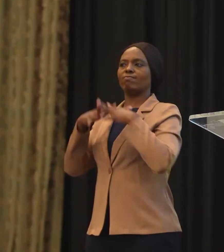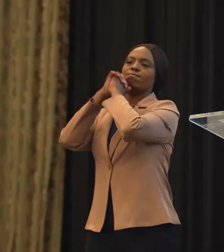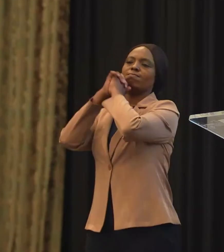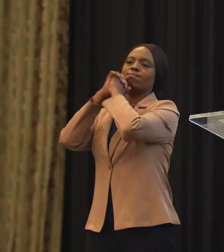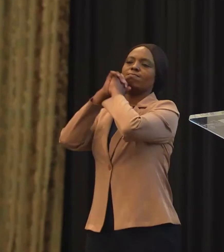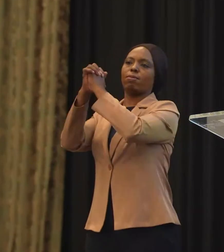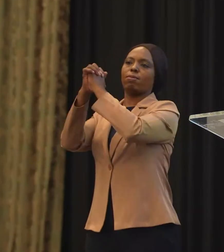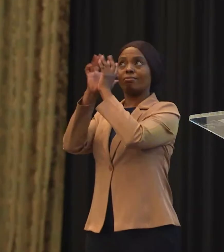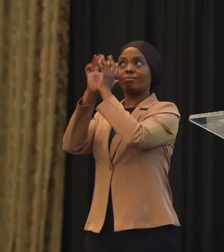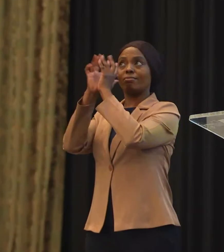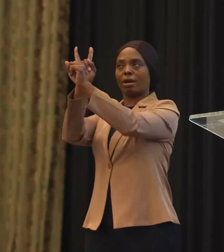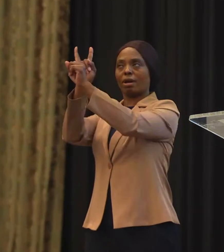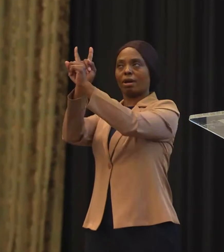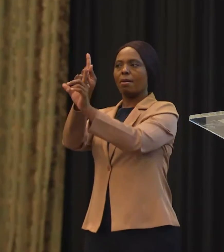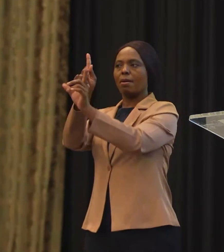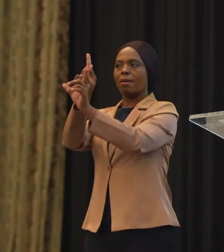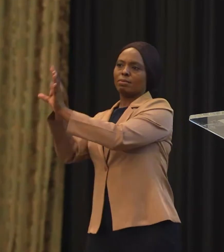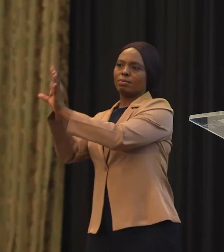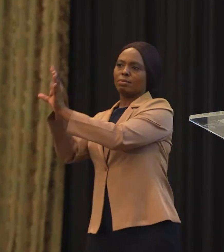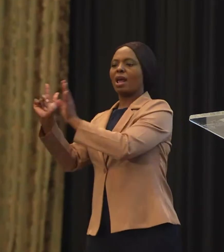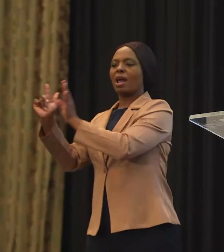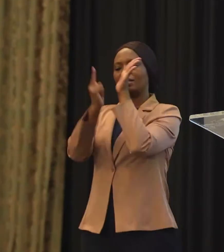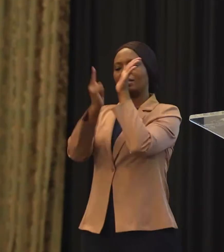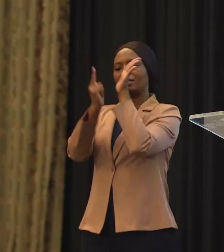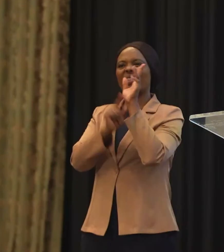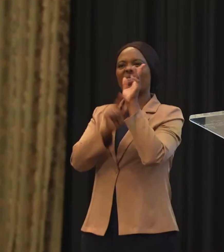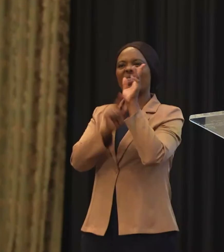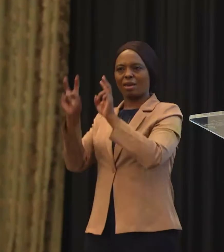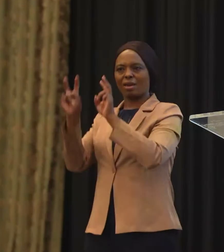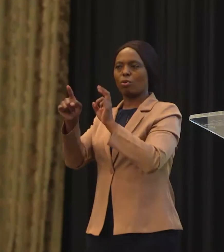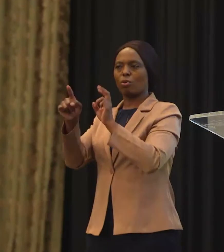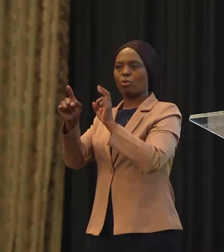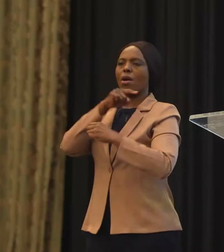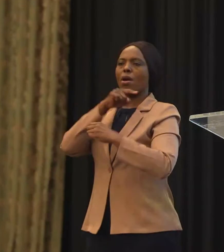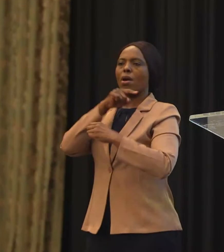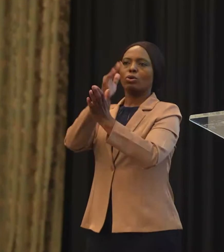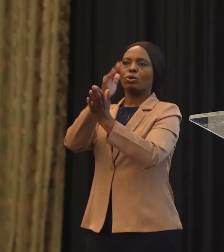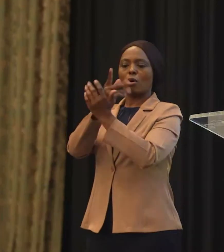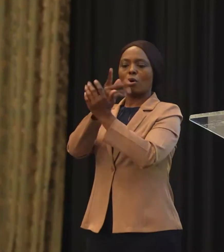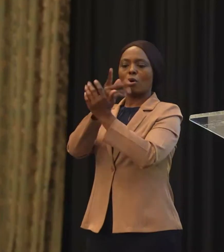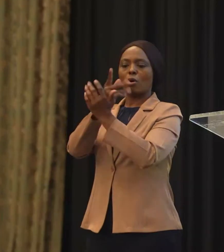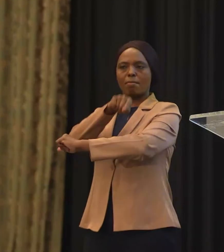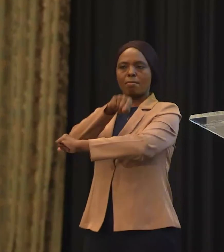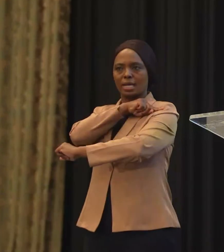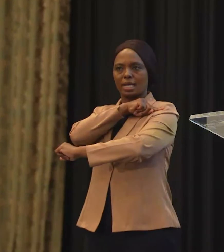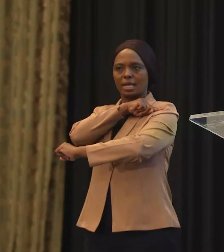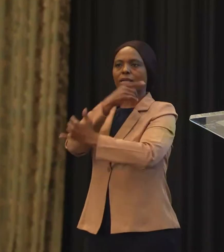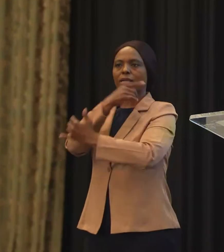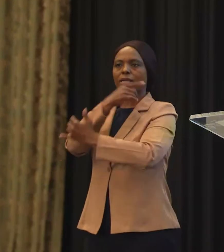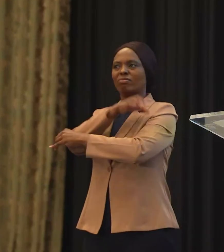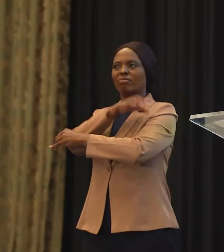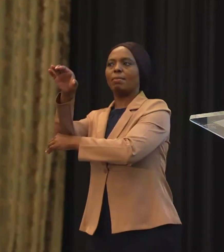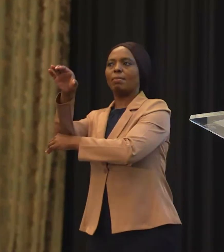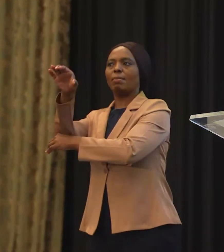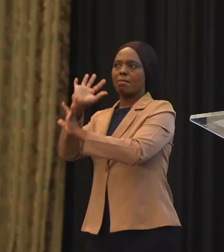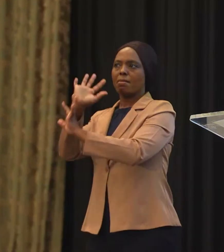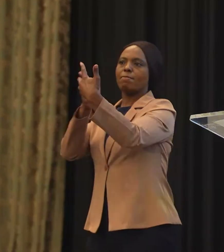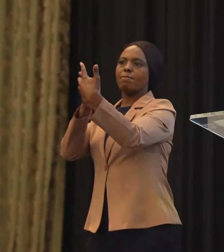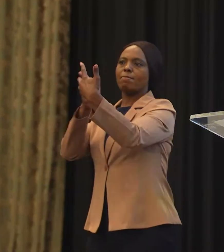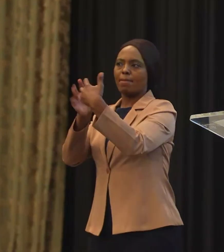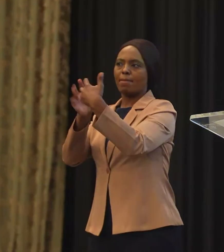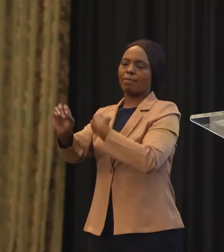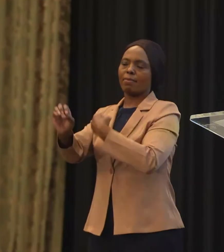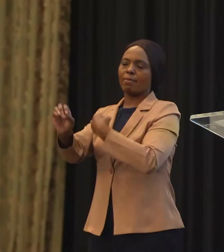actively participate in all legislative areas to ensure that our mandate is actually gets to the right people. And